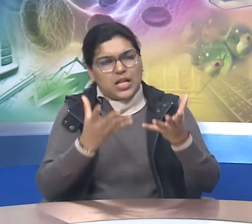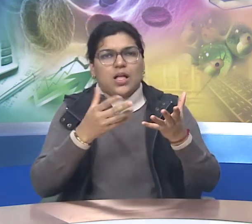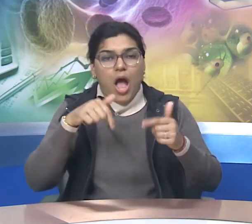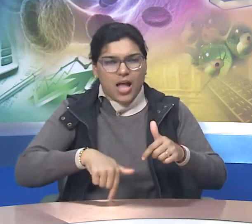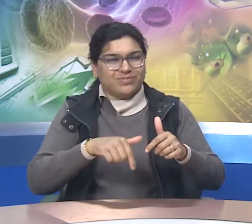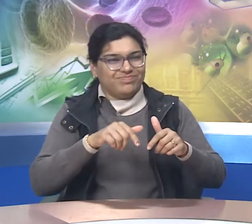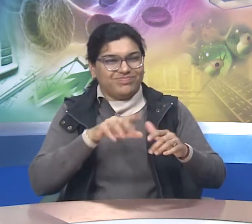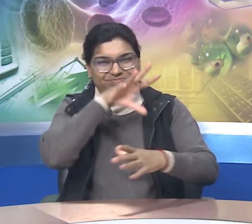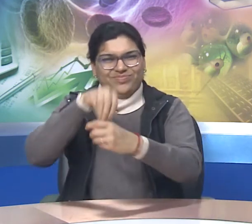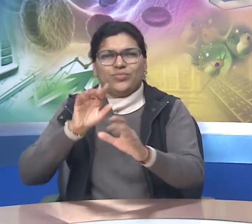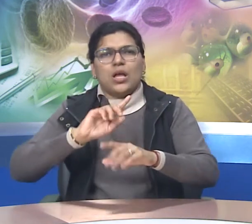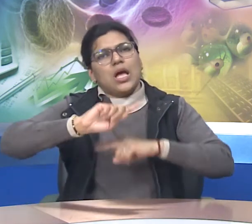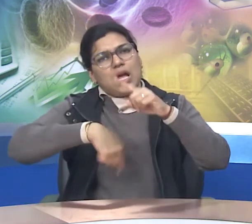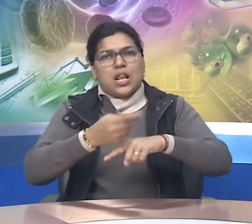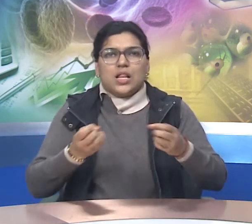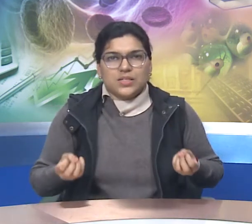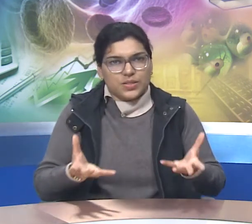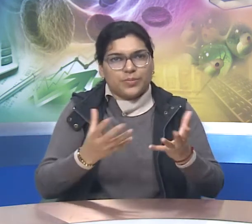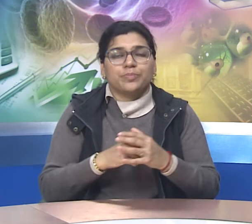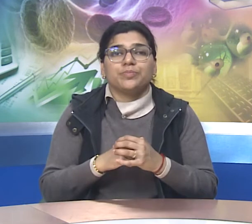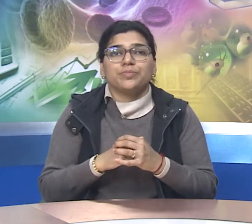We will get more tomorrow,